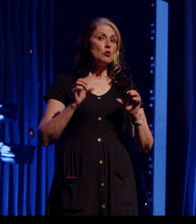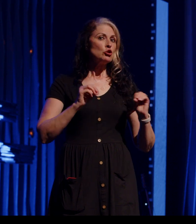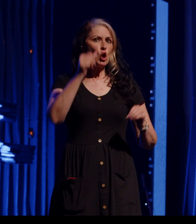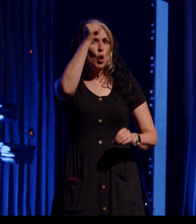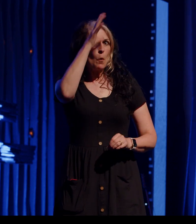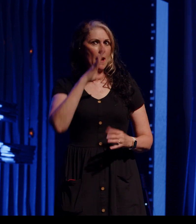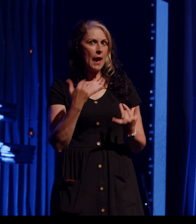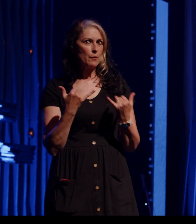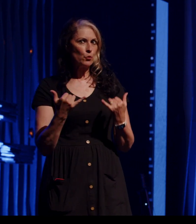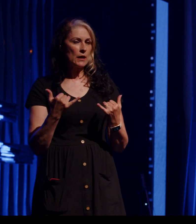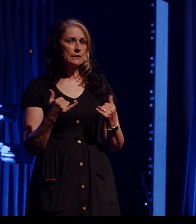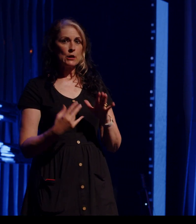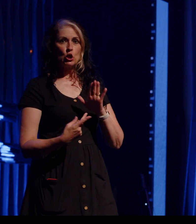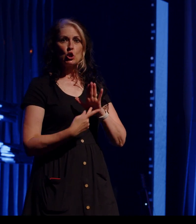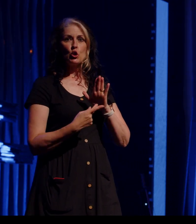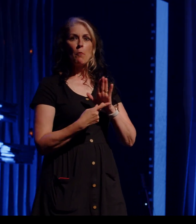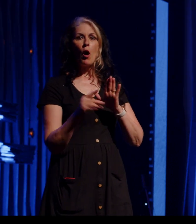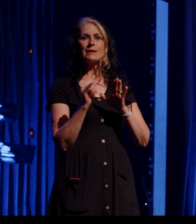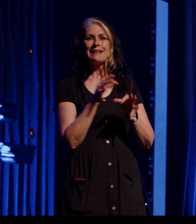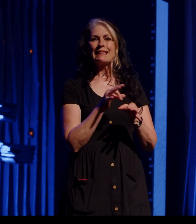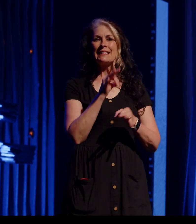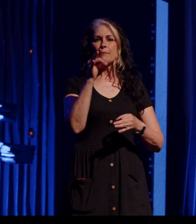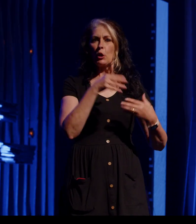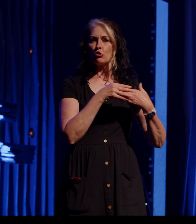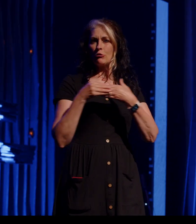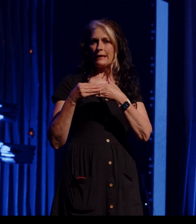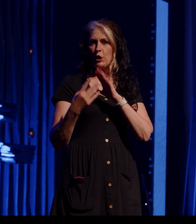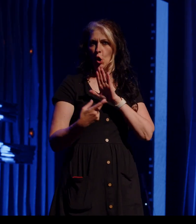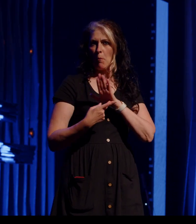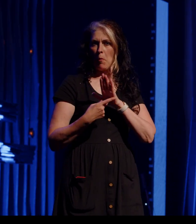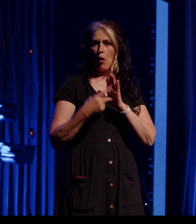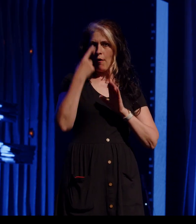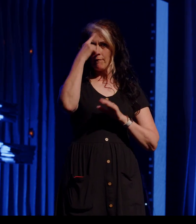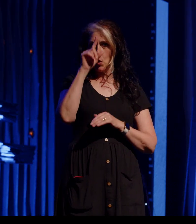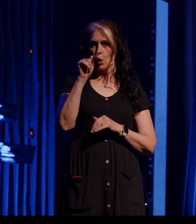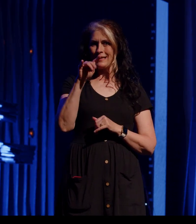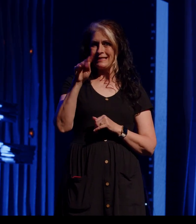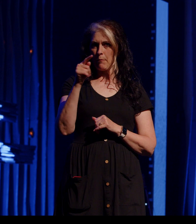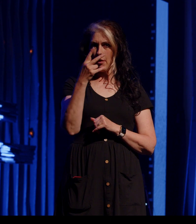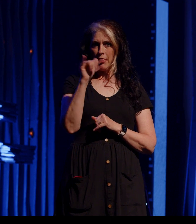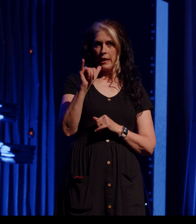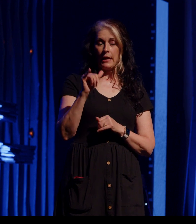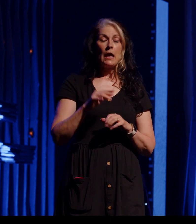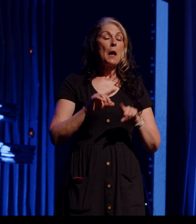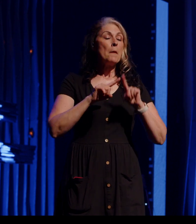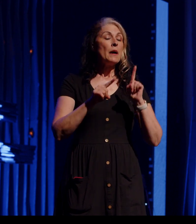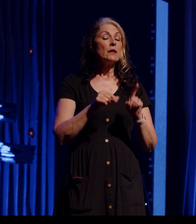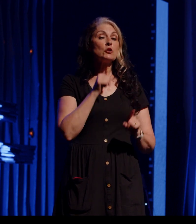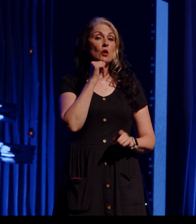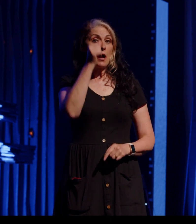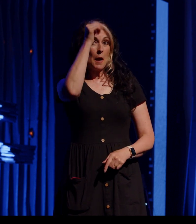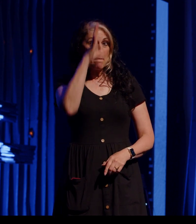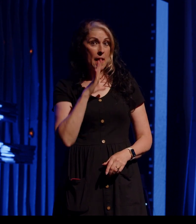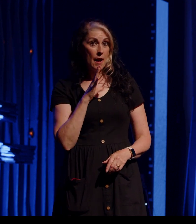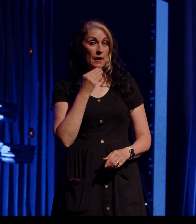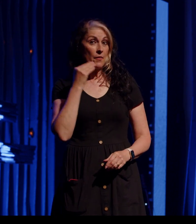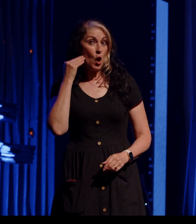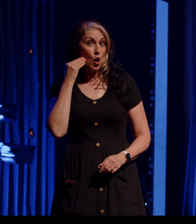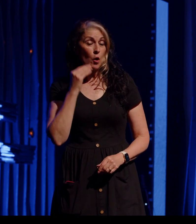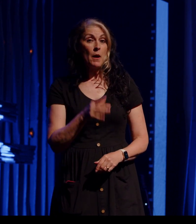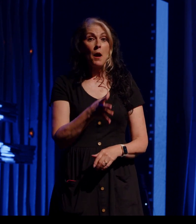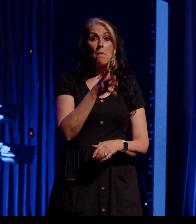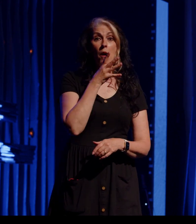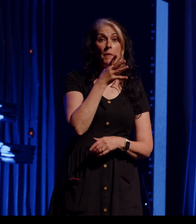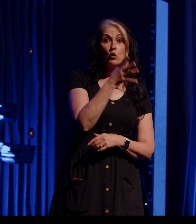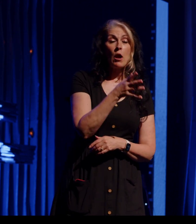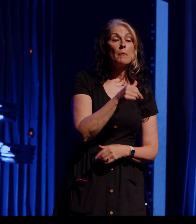house. Paul becomes Timothy's spiritual leader later on, but just because there wasn't a man in the house, Lois and